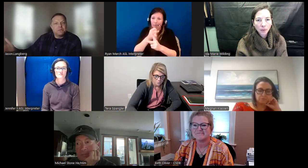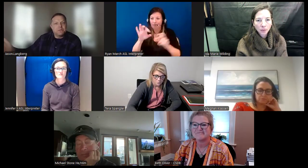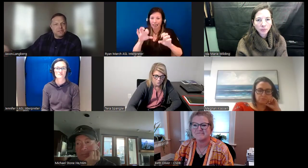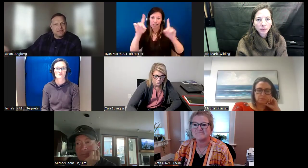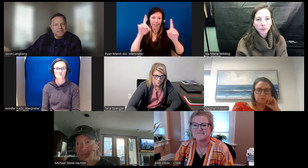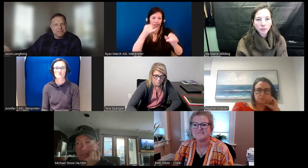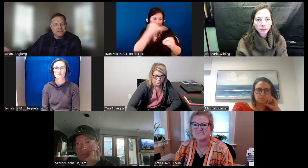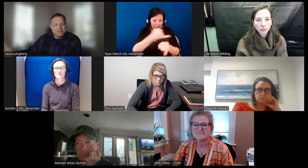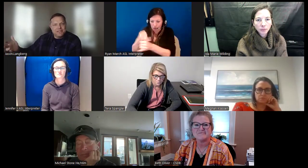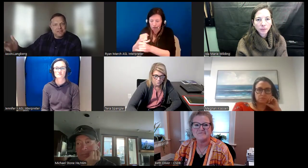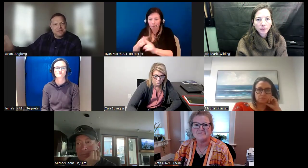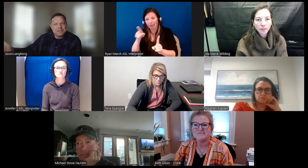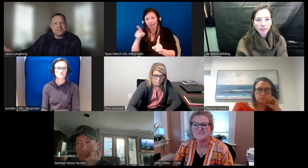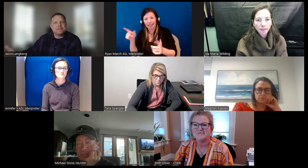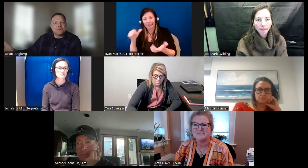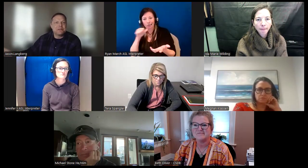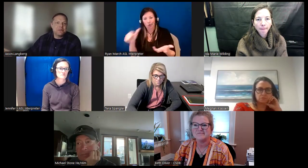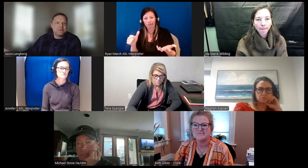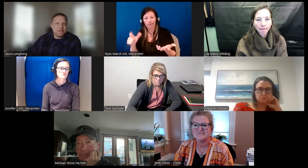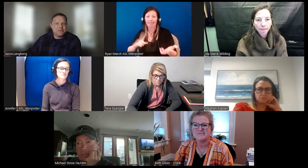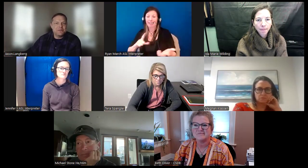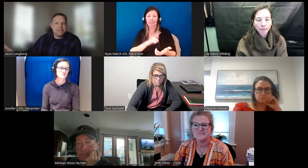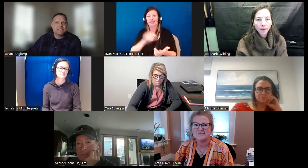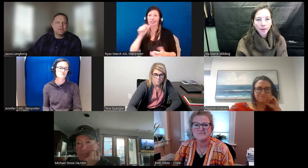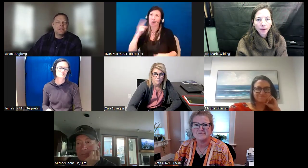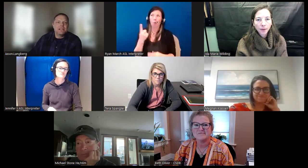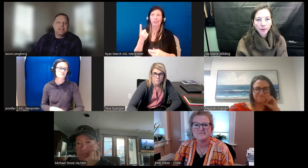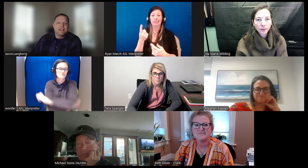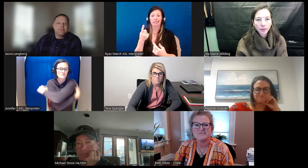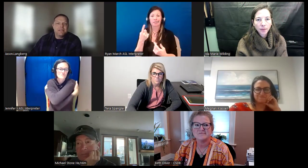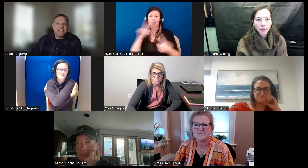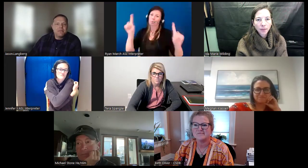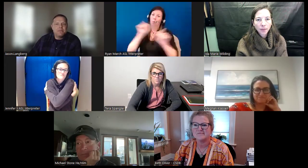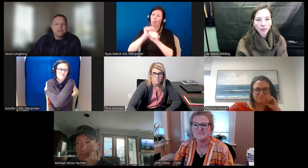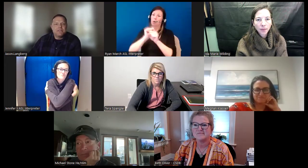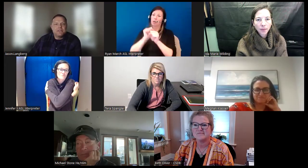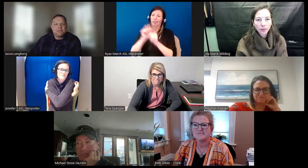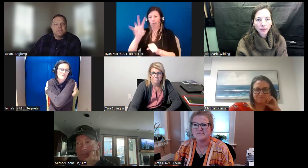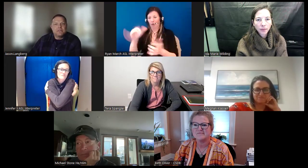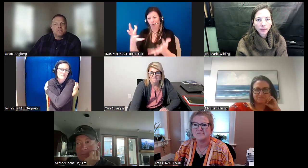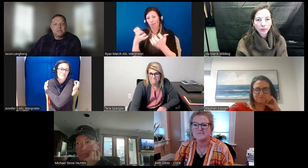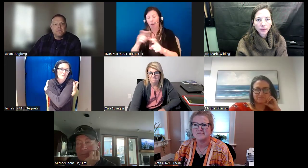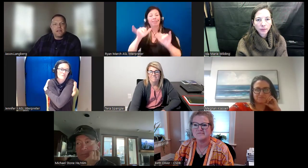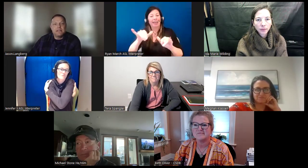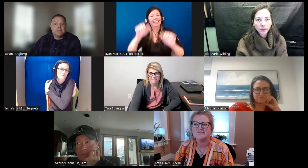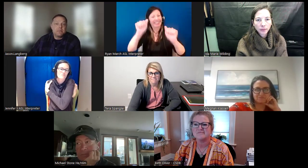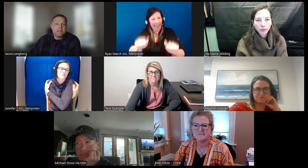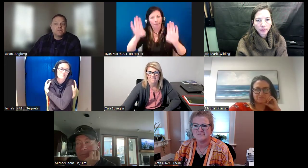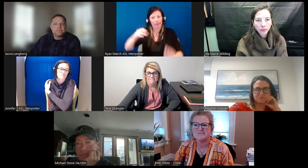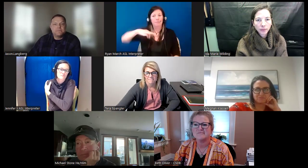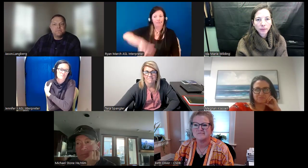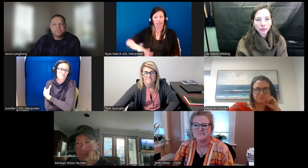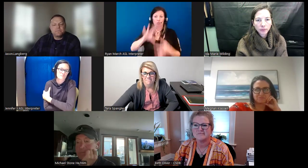don't. The legislature doesn't always work the way you want it to, right? So it can be beneficial to be tied to